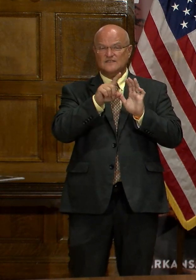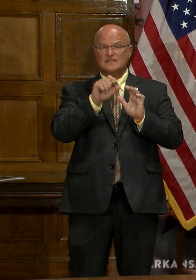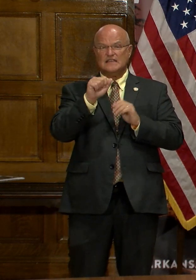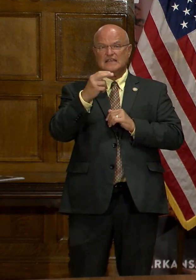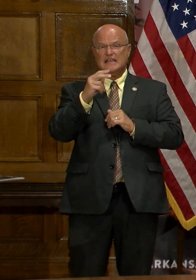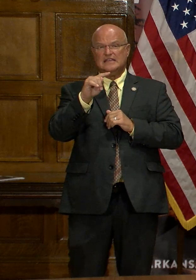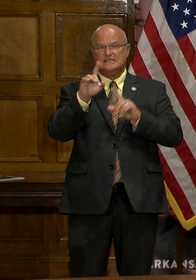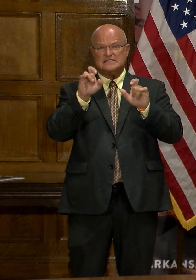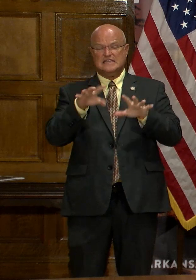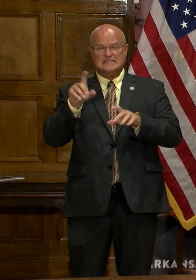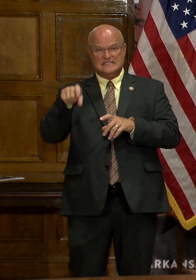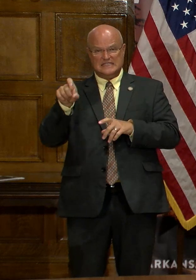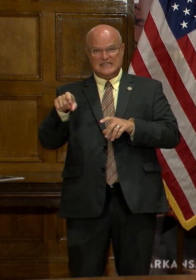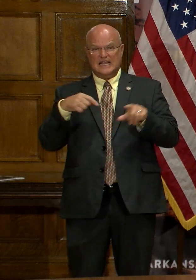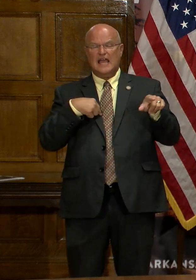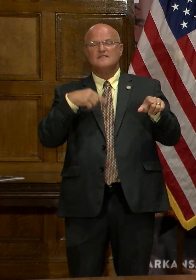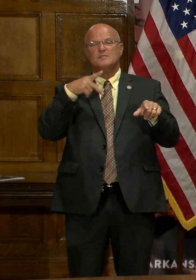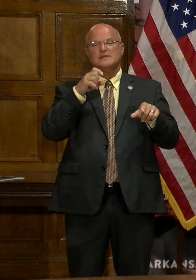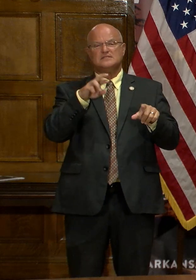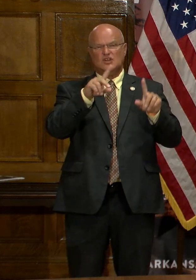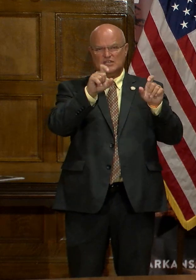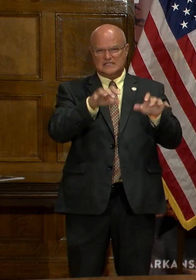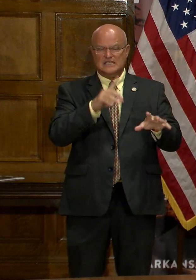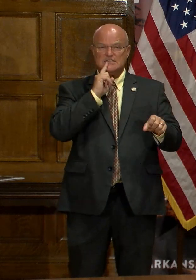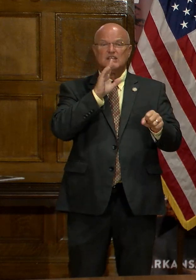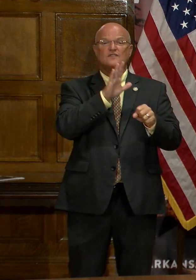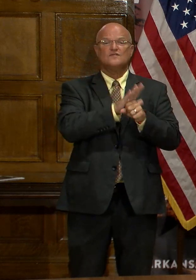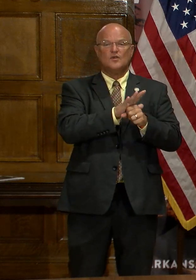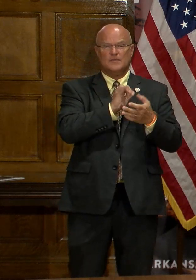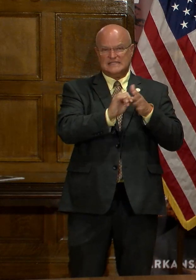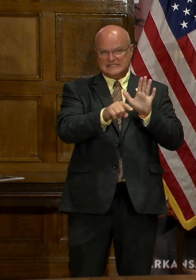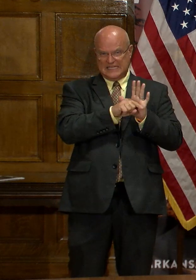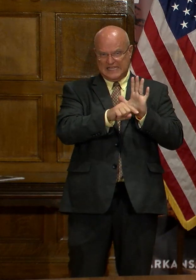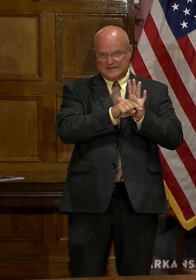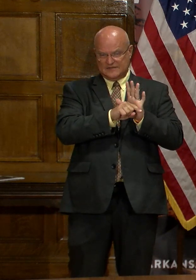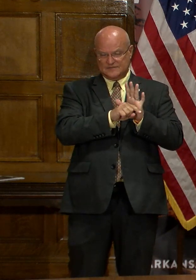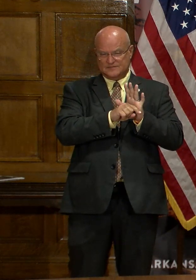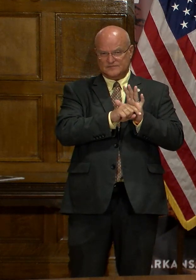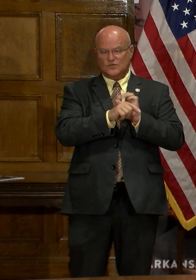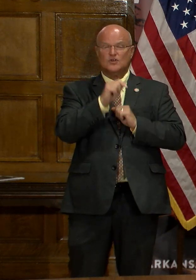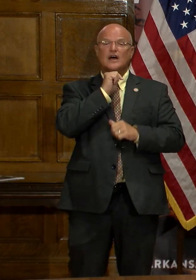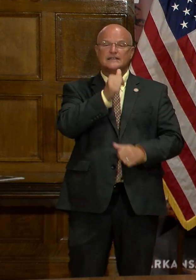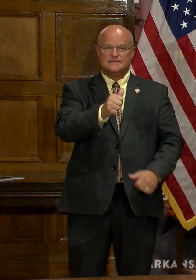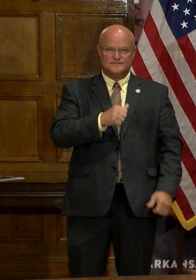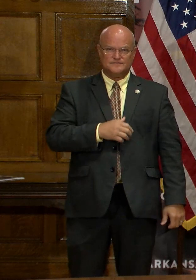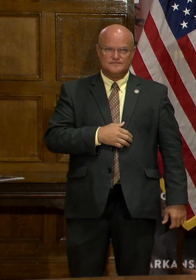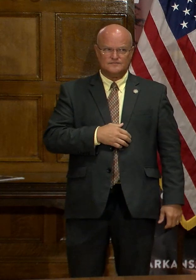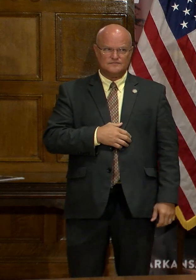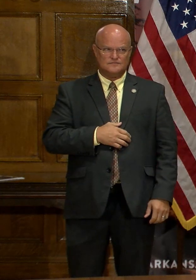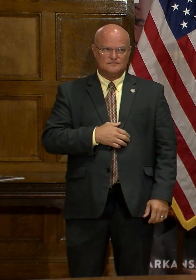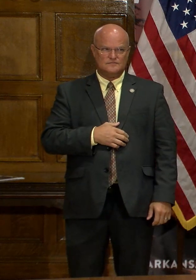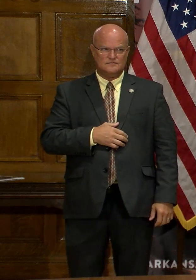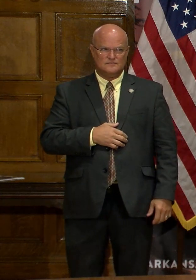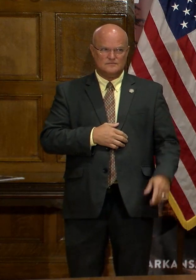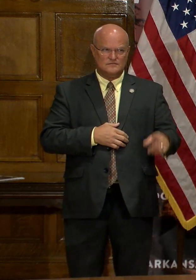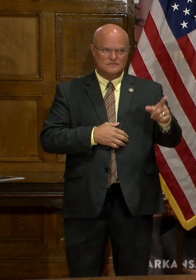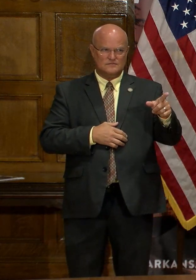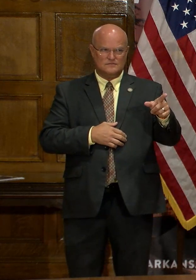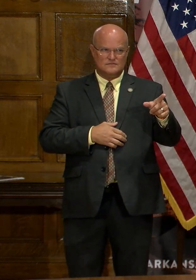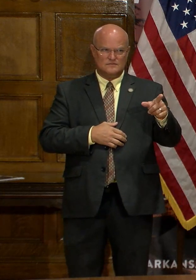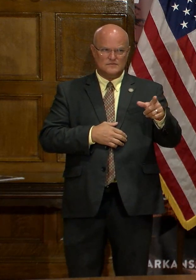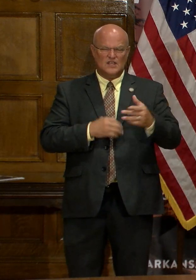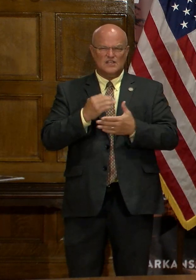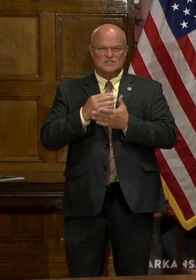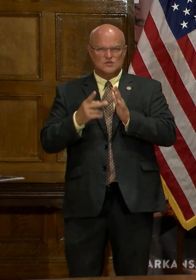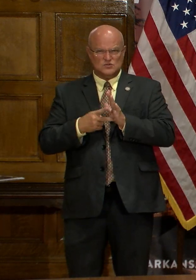needed, and they would need to have a PCR test to confirm that it's negative or not. There is some duplication in those